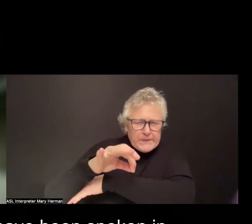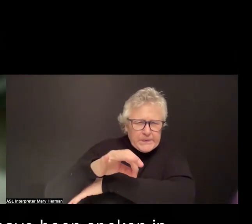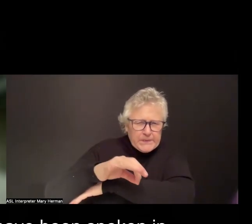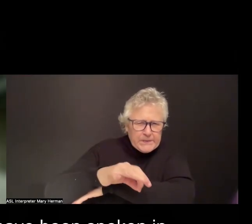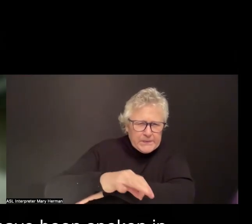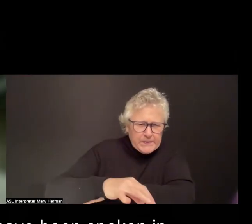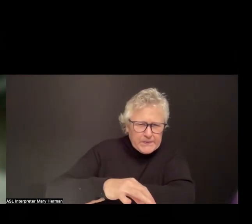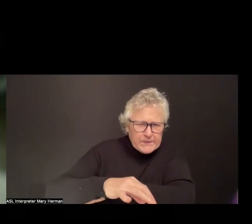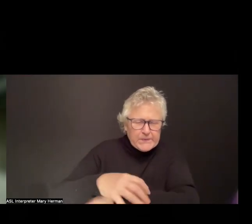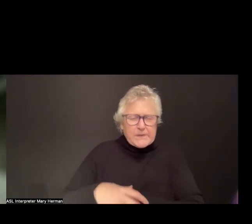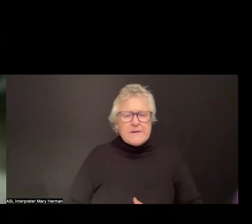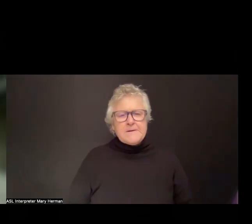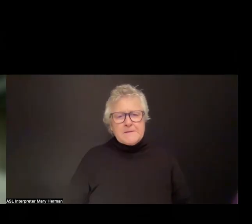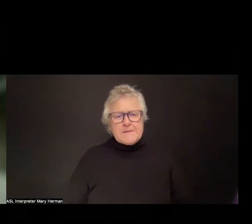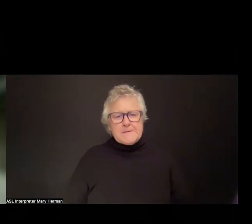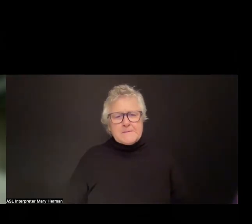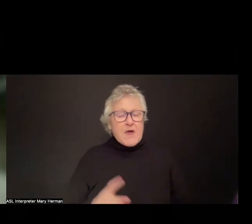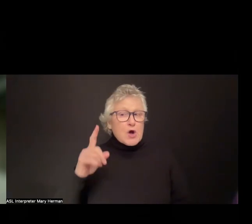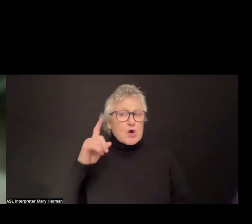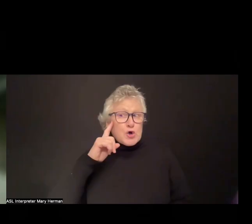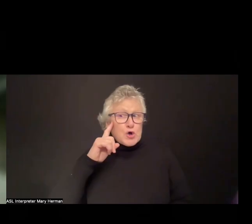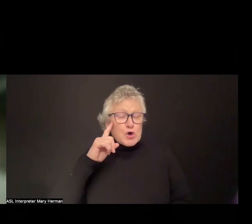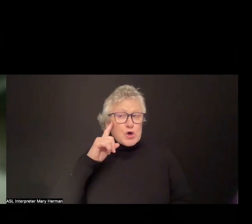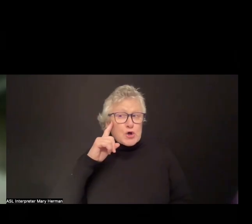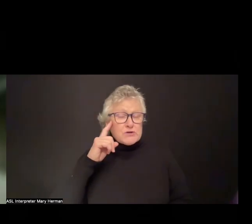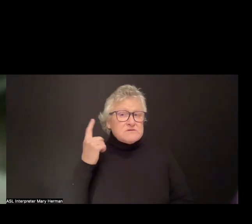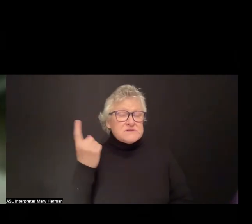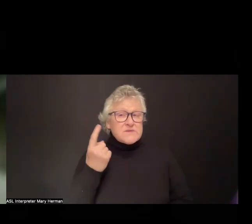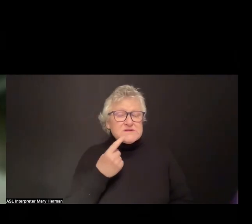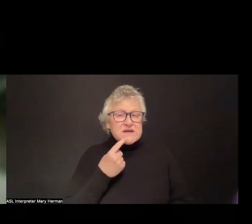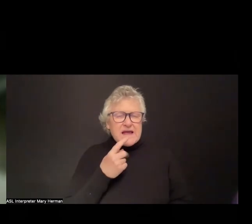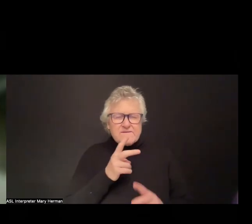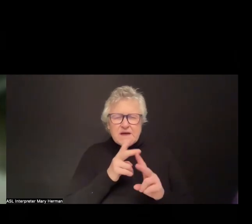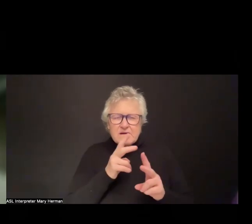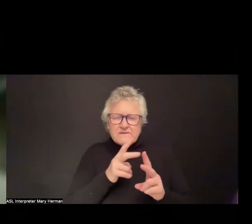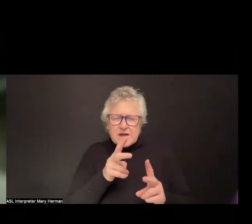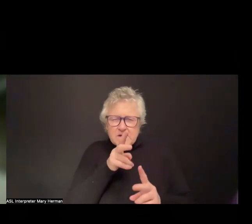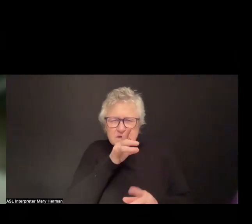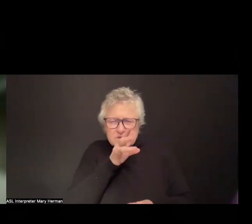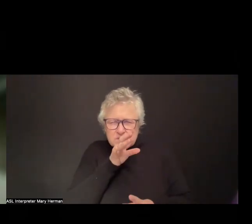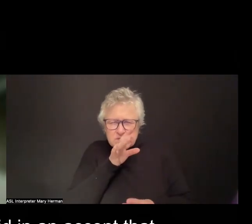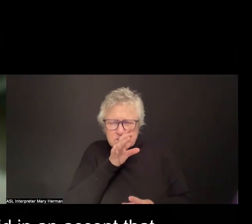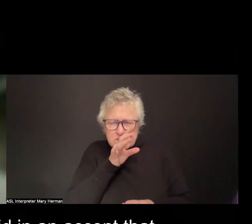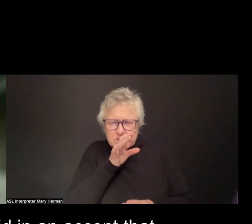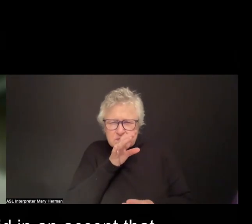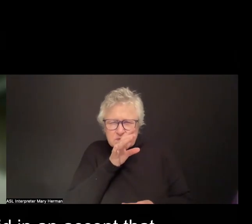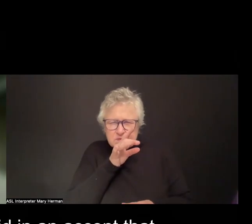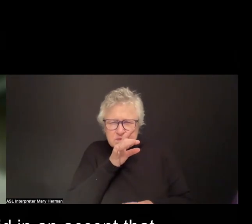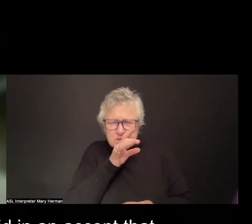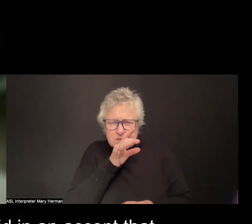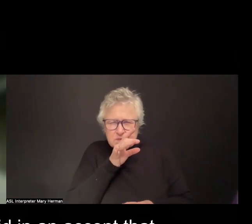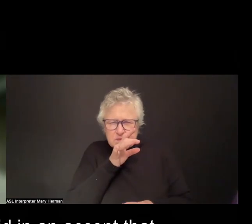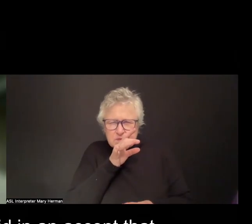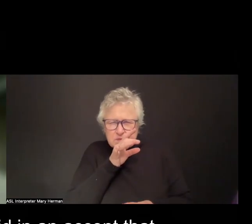been spoken in my mind. I opened my eyes, but saw no one. Off with what? Another voice said